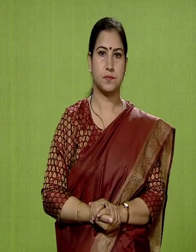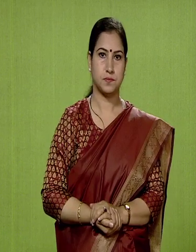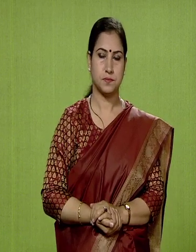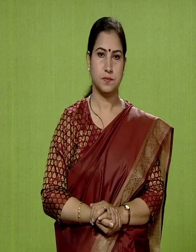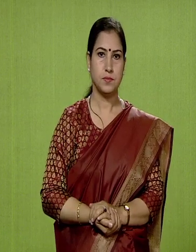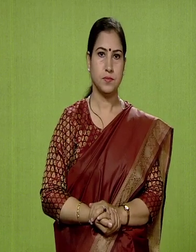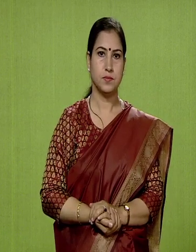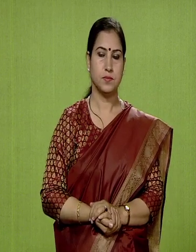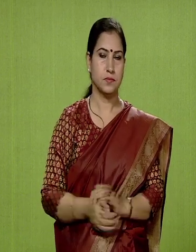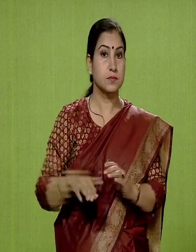Later,